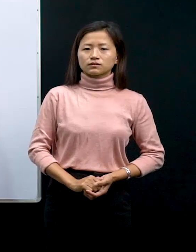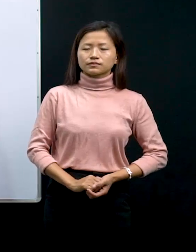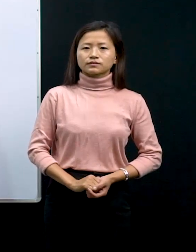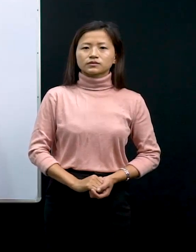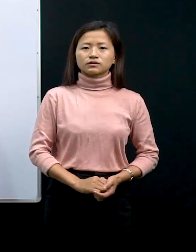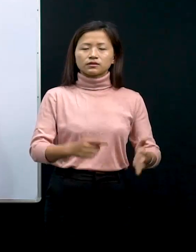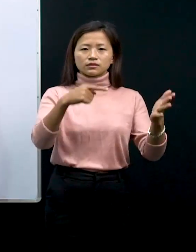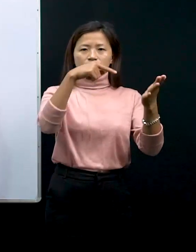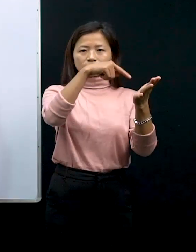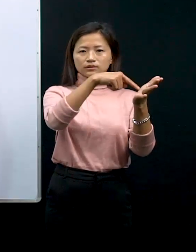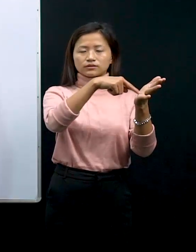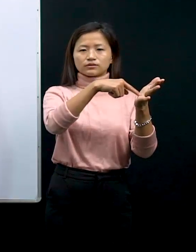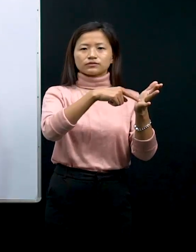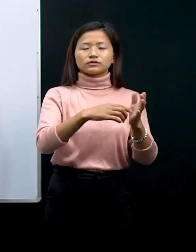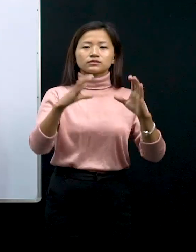is the center of the circle.